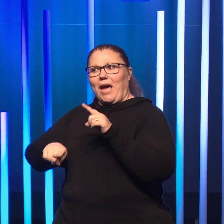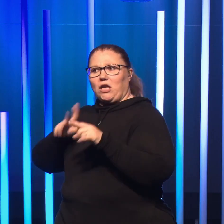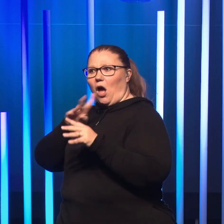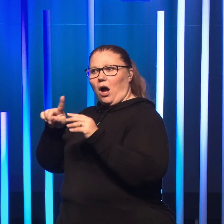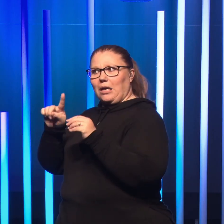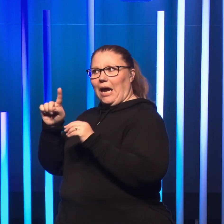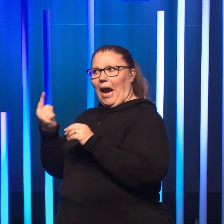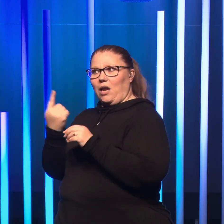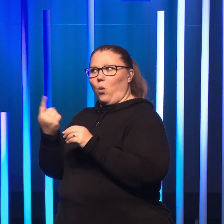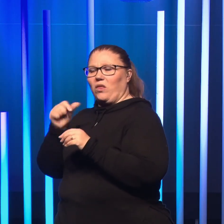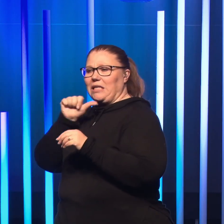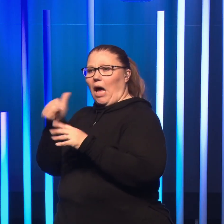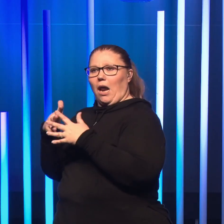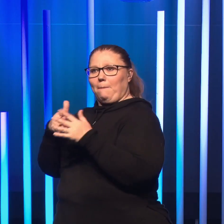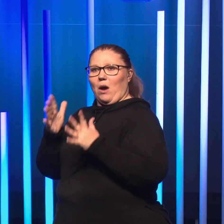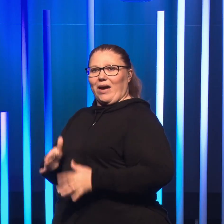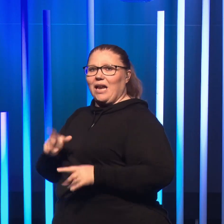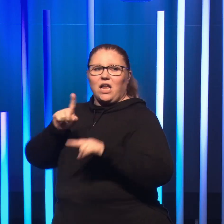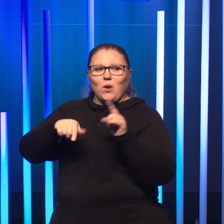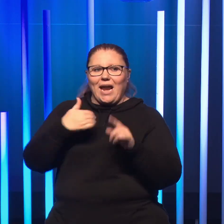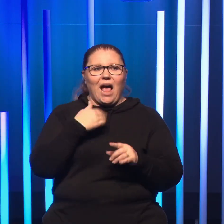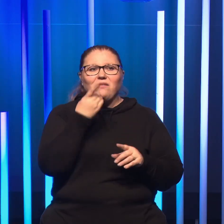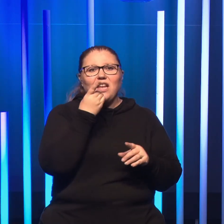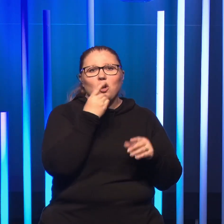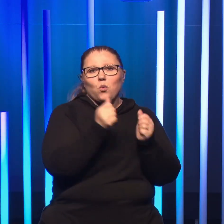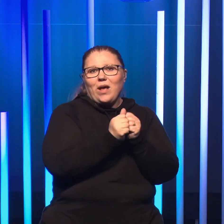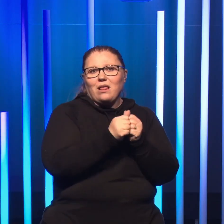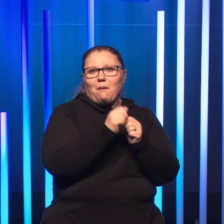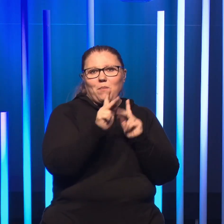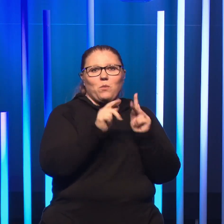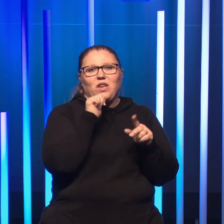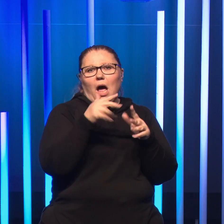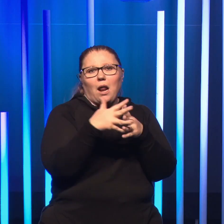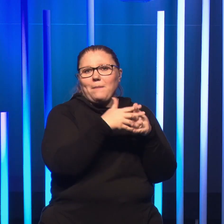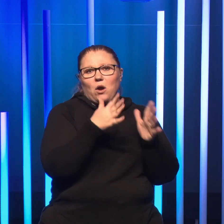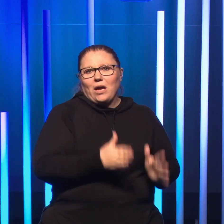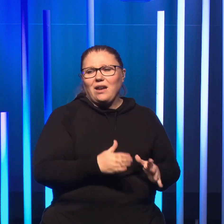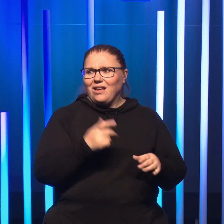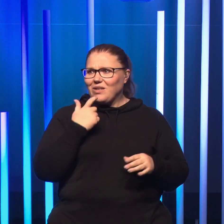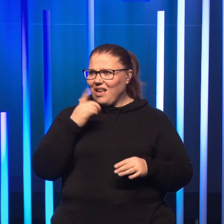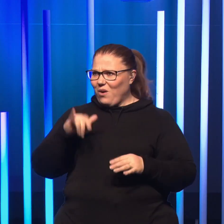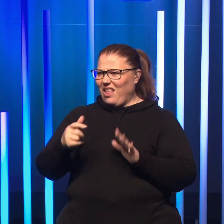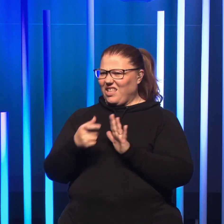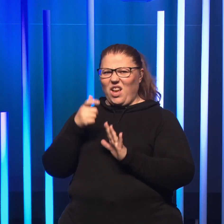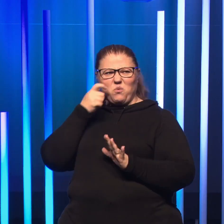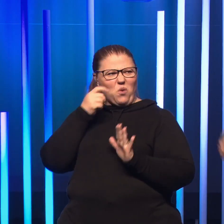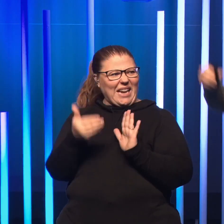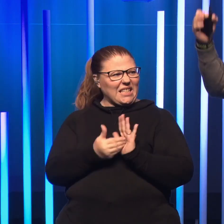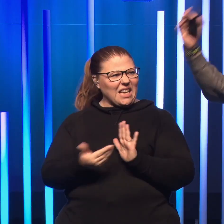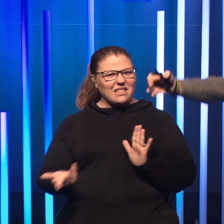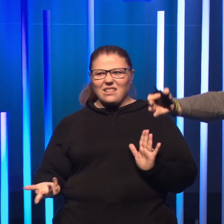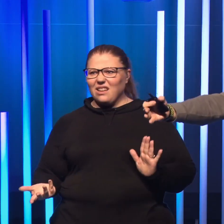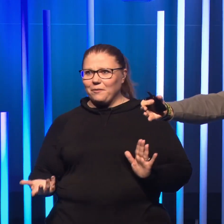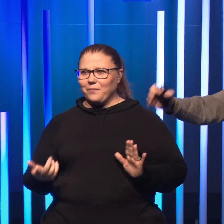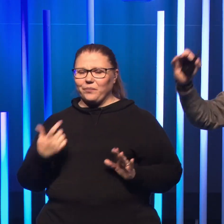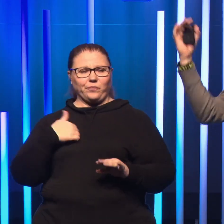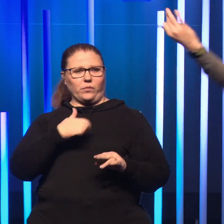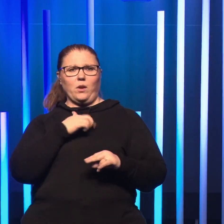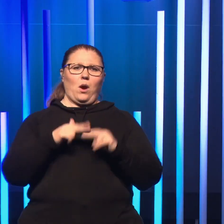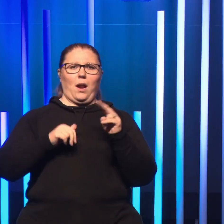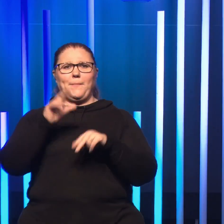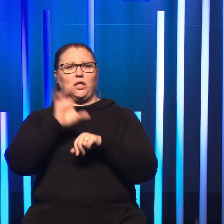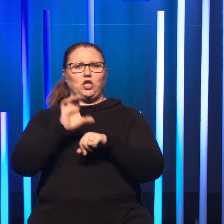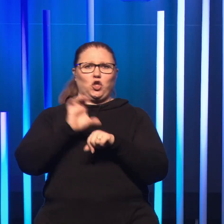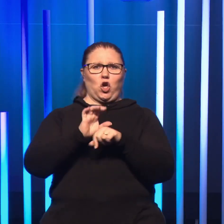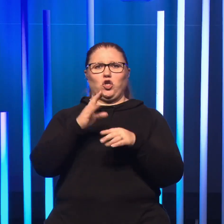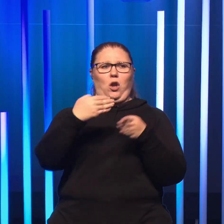American. I don't want you having dinner with anybody who's not American. You would say what? That's racist. If I say we're going to build a church and we're going to put a wall